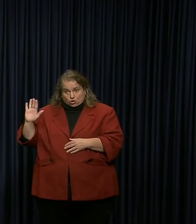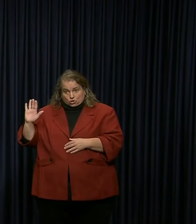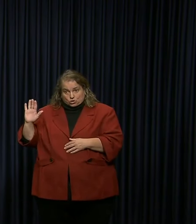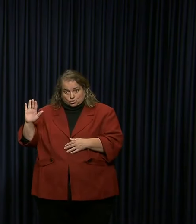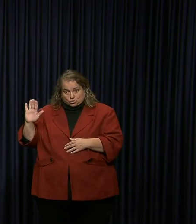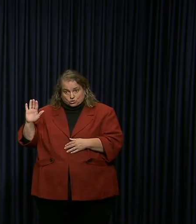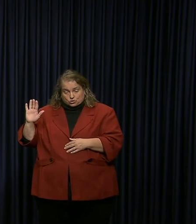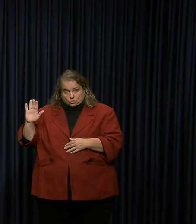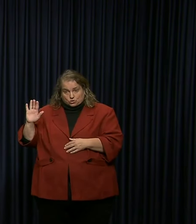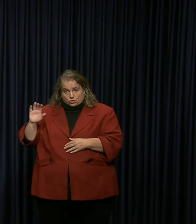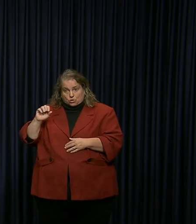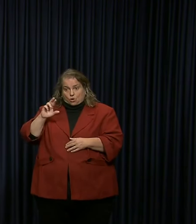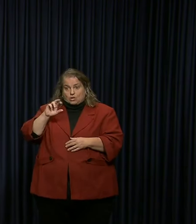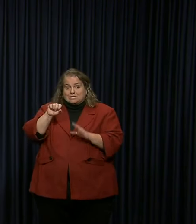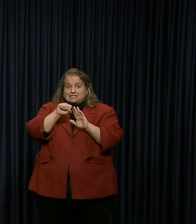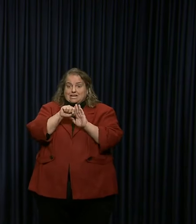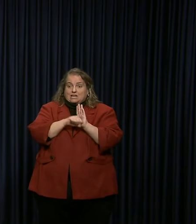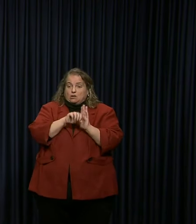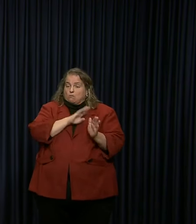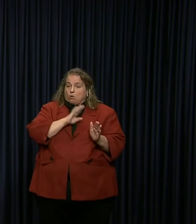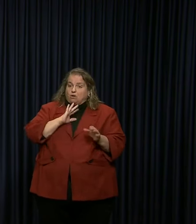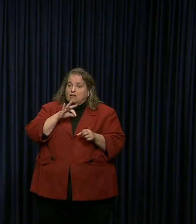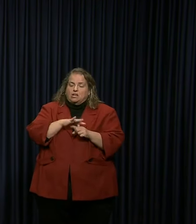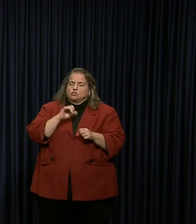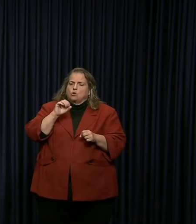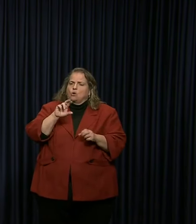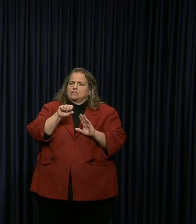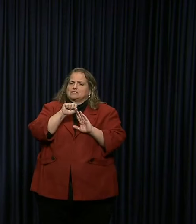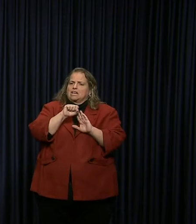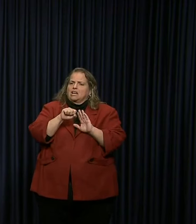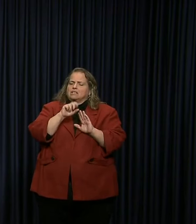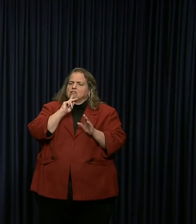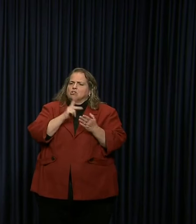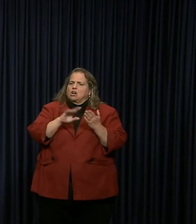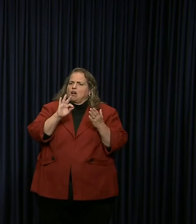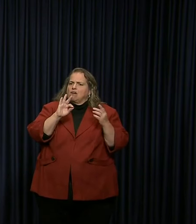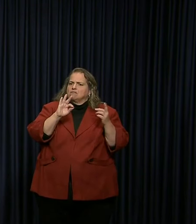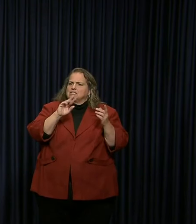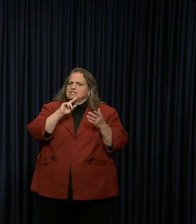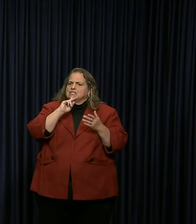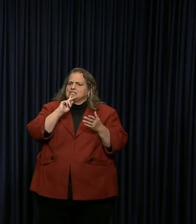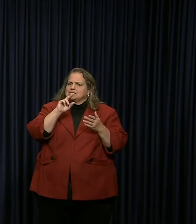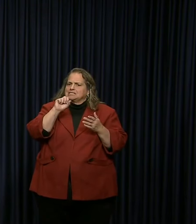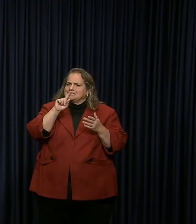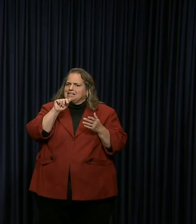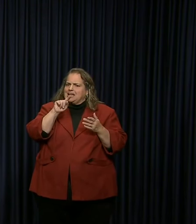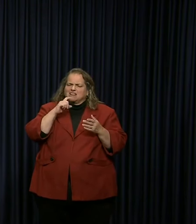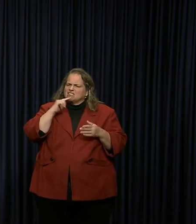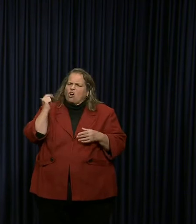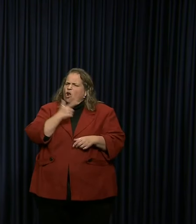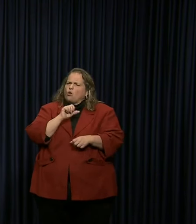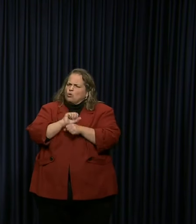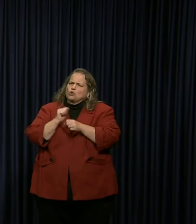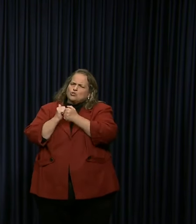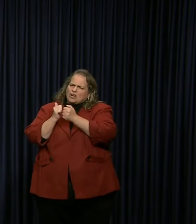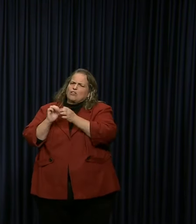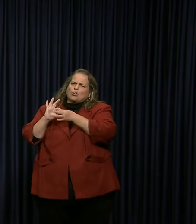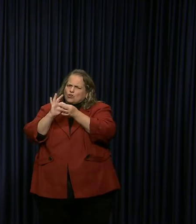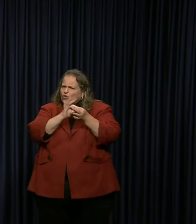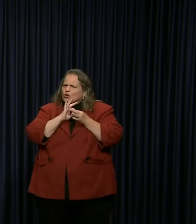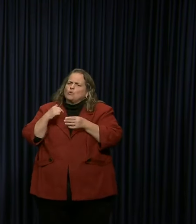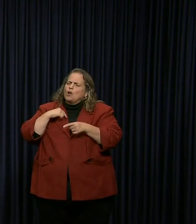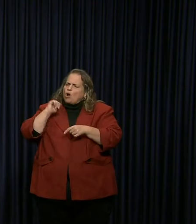Board of Elections, or does he have a say Well, in how? the State Board of Elections, the Secretary of State, and our office are all working together, and I believe we're pretty